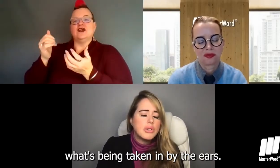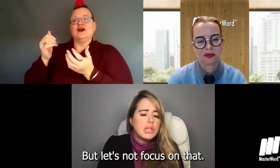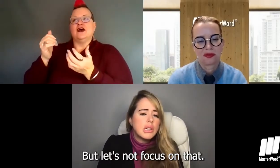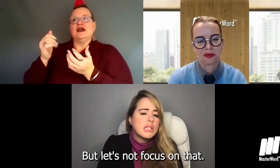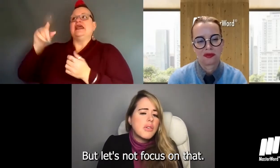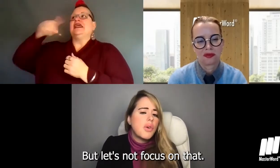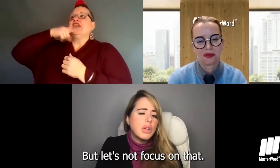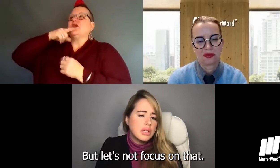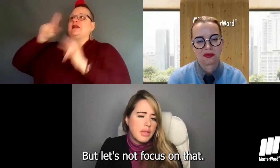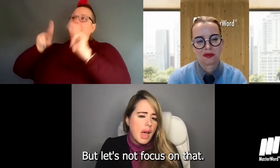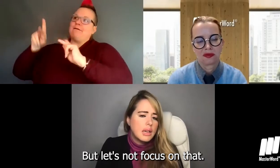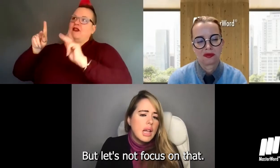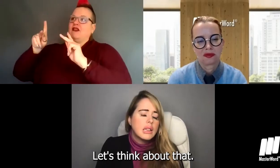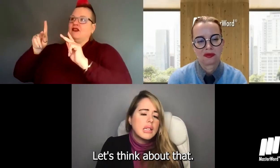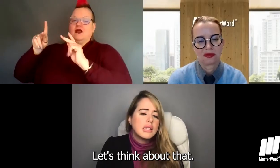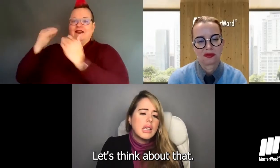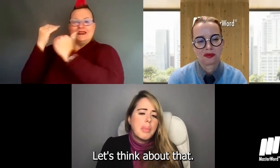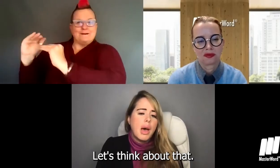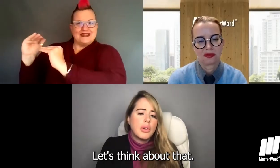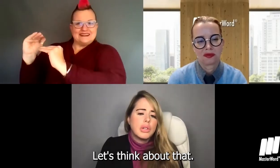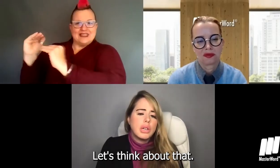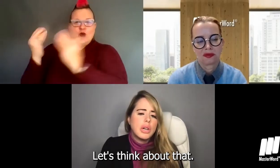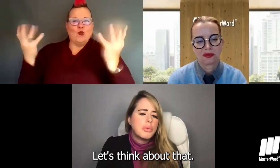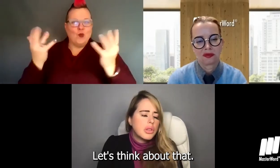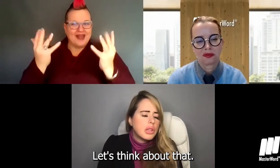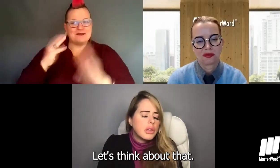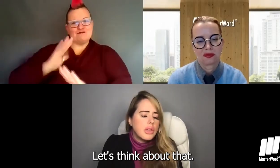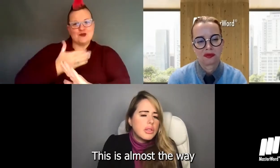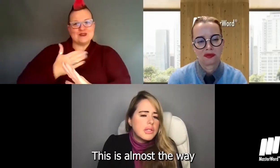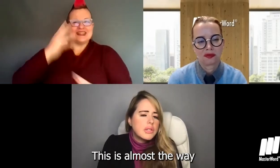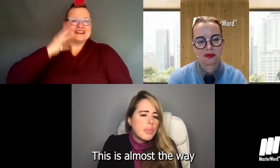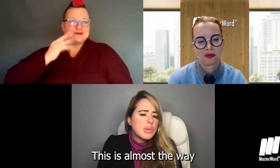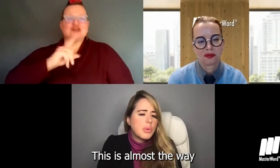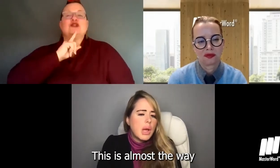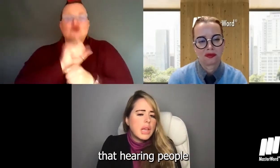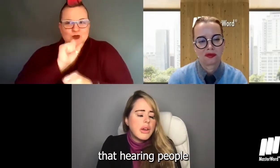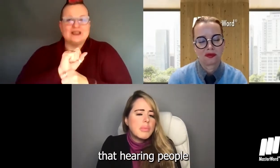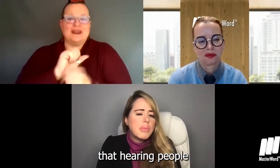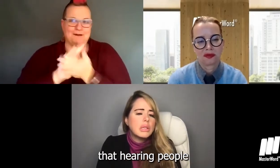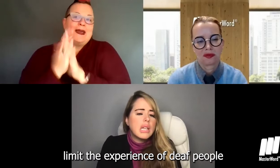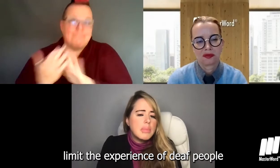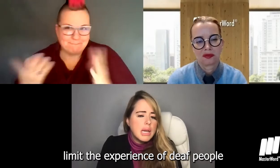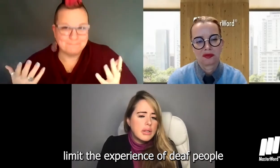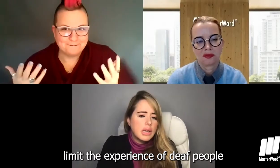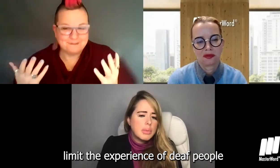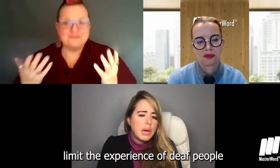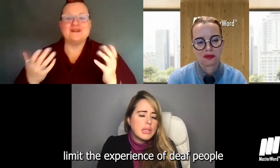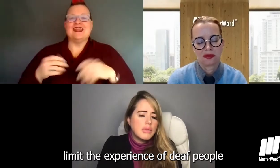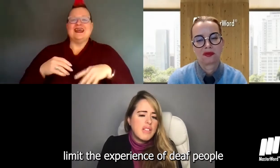You know, let's not focus on that. Let's think about, you know, that this is almost a way that hearing people limit the experience of deaf